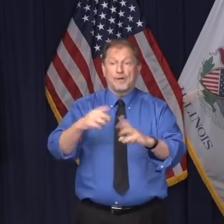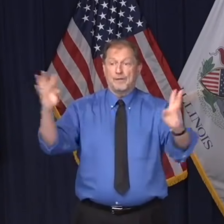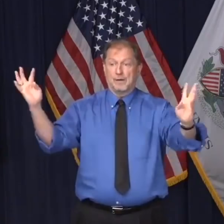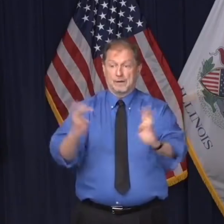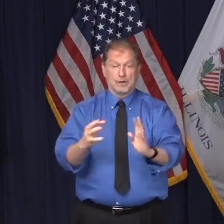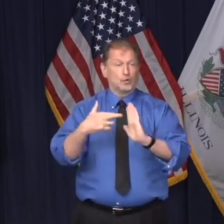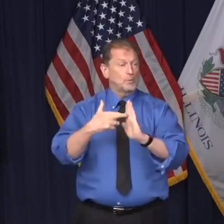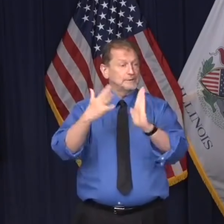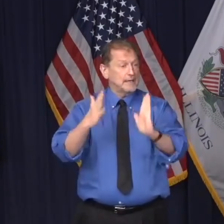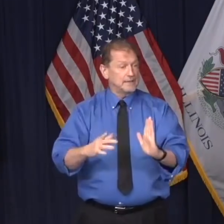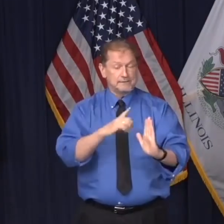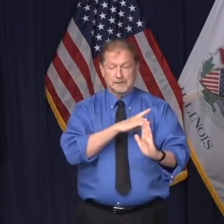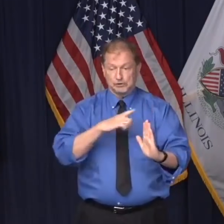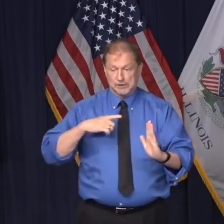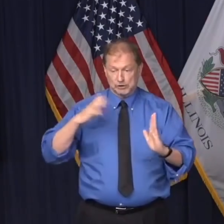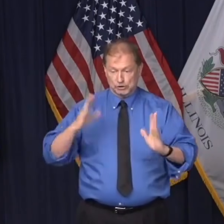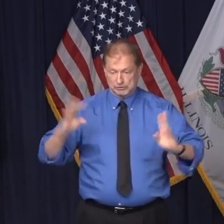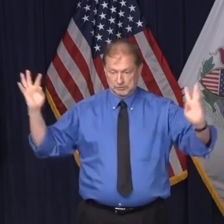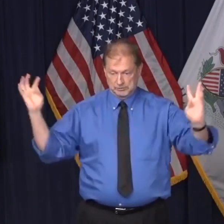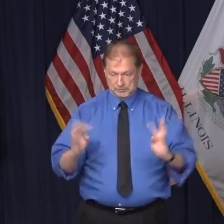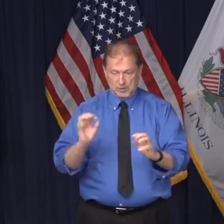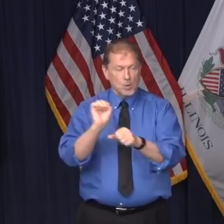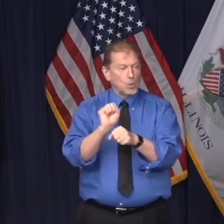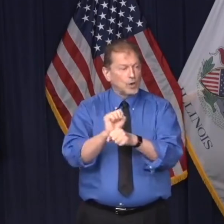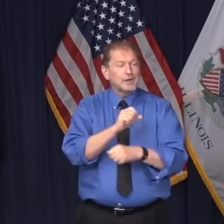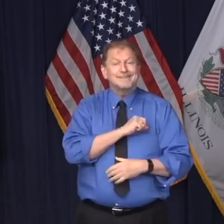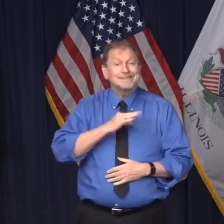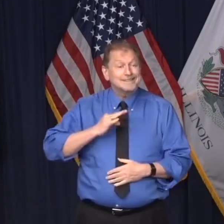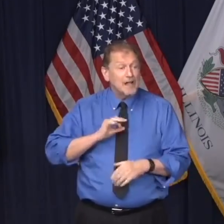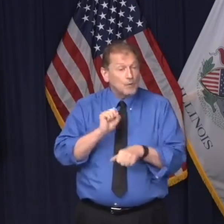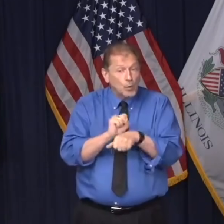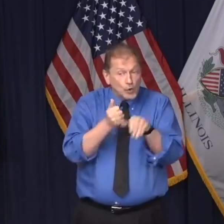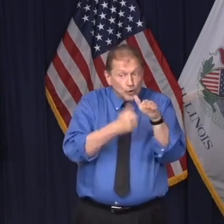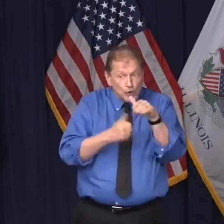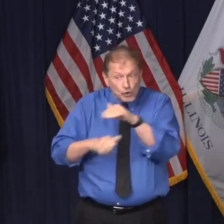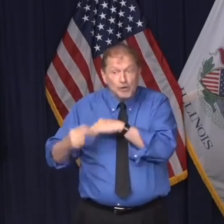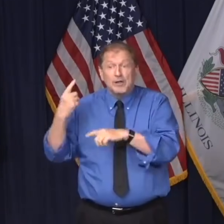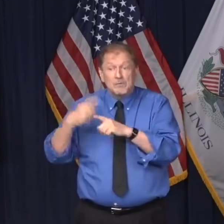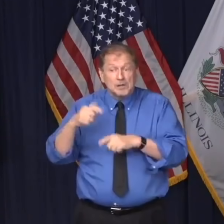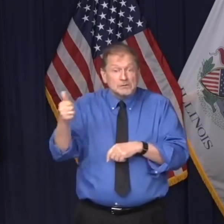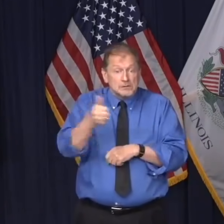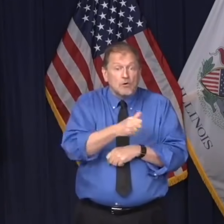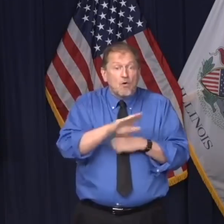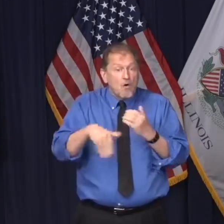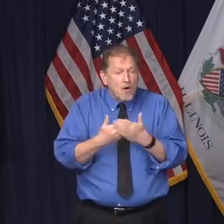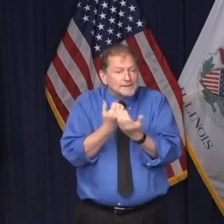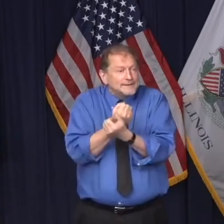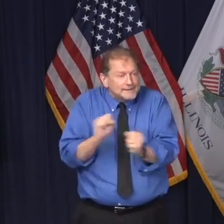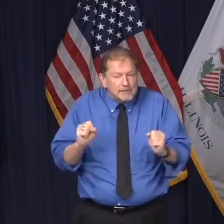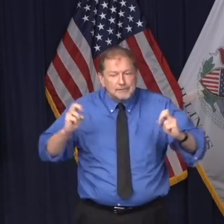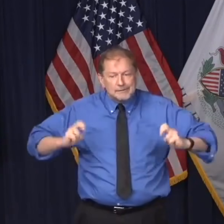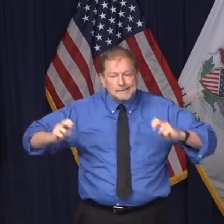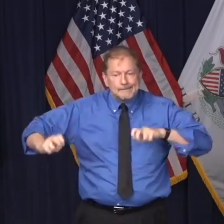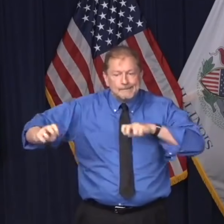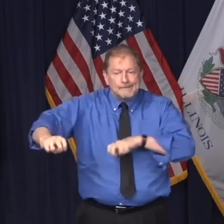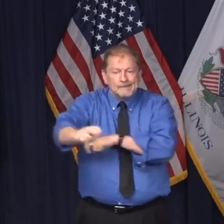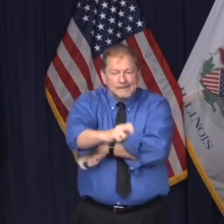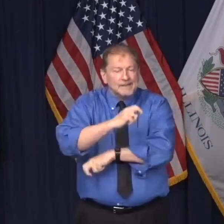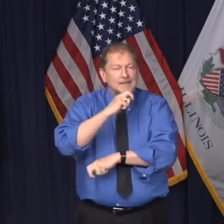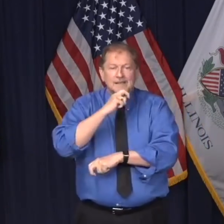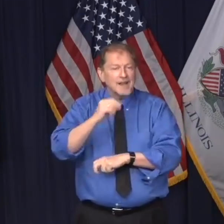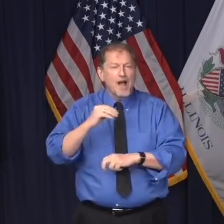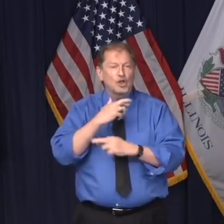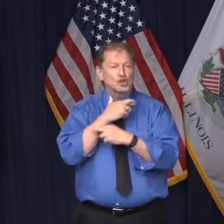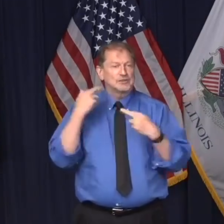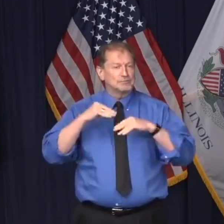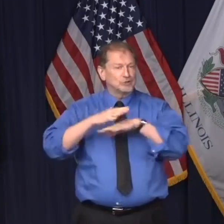all the people who work in the Capitol for those legislators, as well as all the legislators, are safe. And so I have suggested to them they